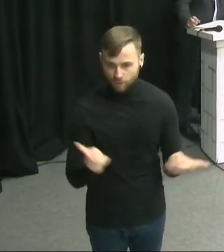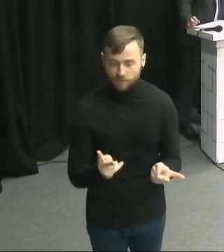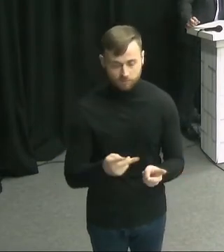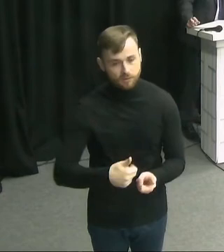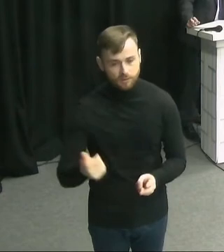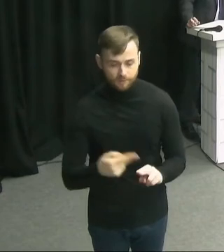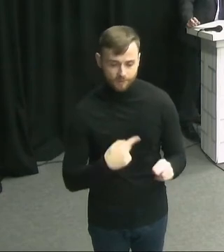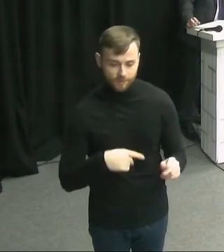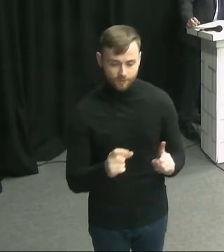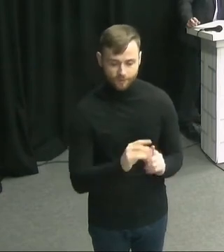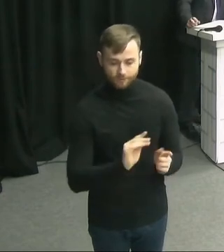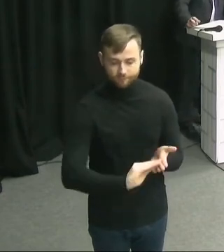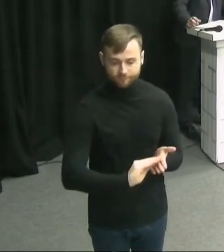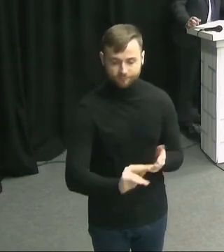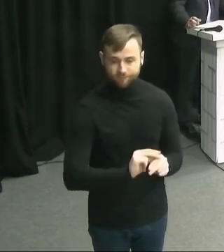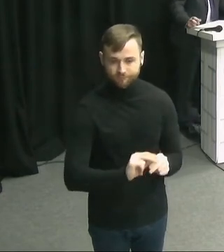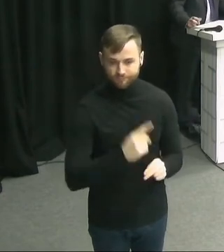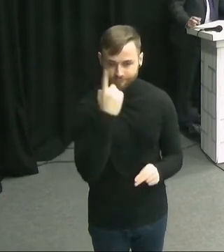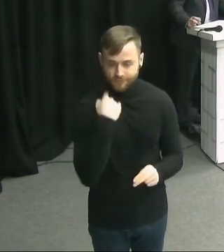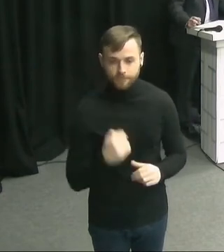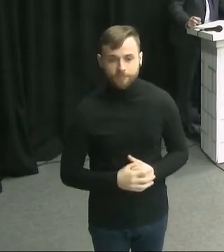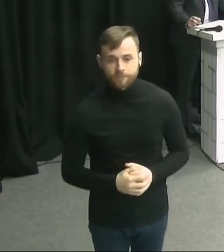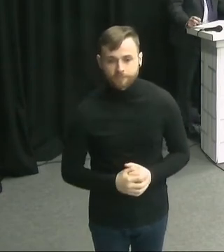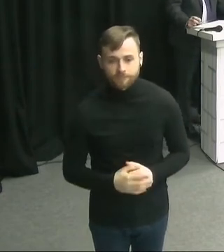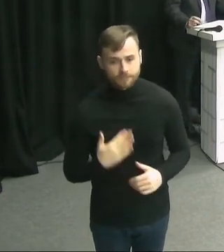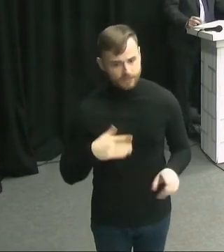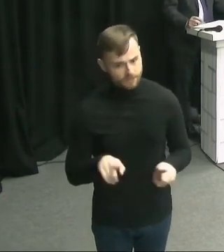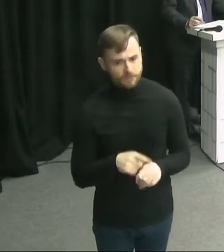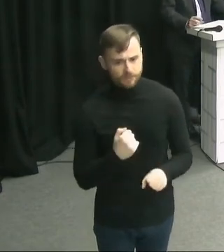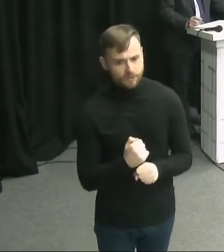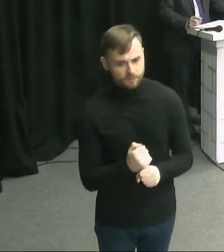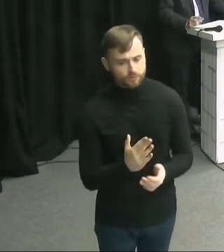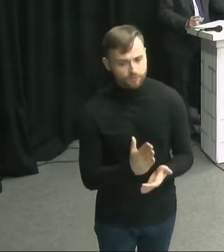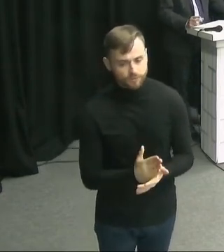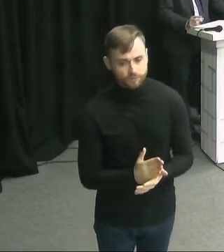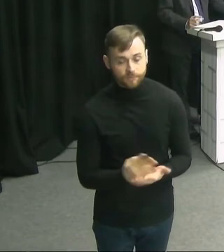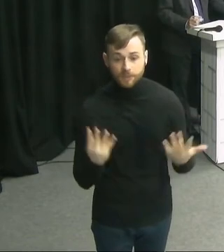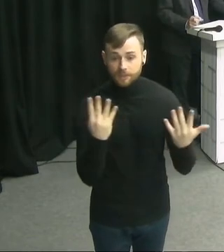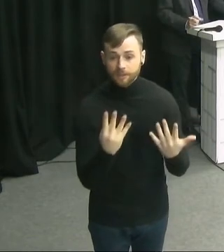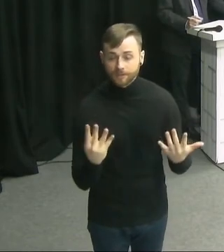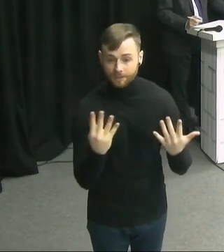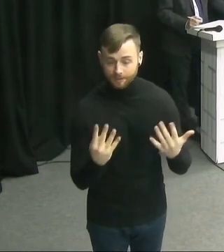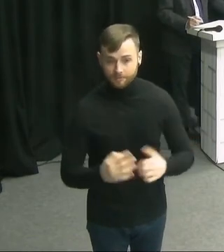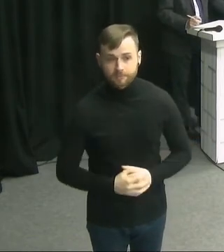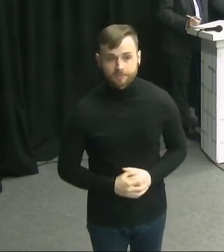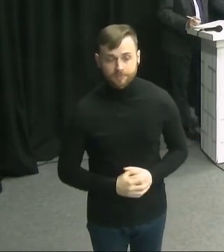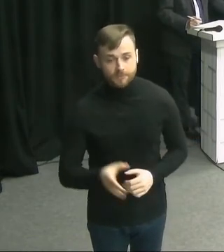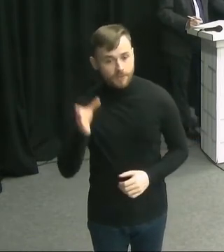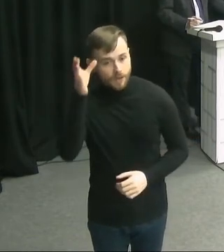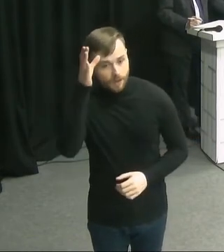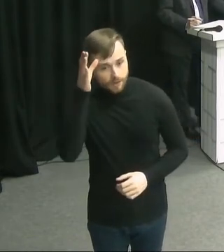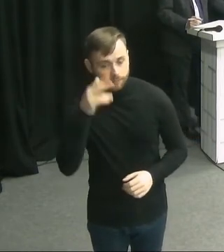Zhukauskas adds special needs. I think it's a bad term. It's individual needs, not special needs. I would like to update the